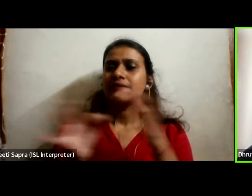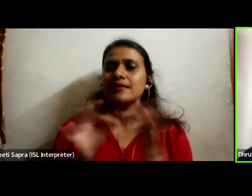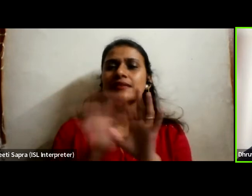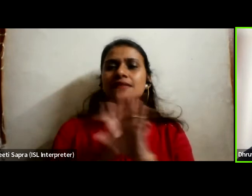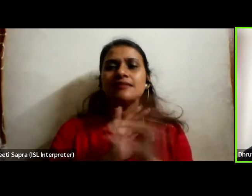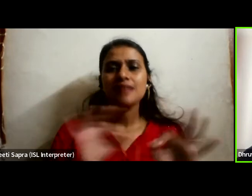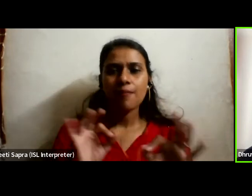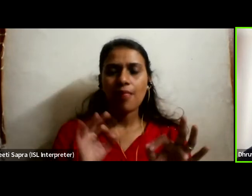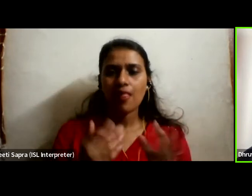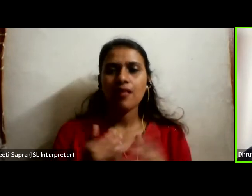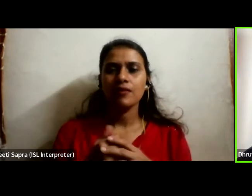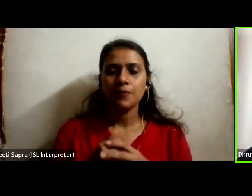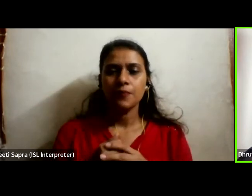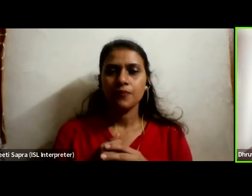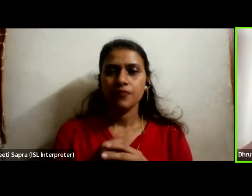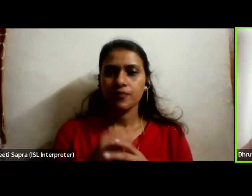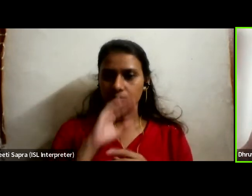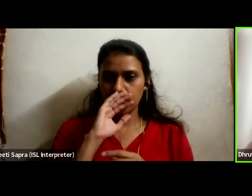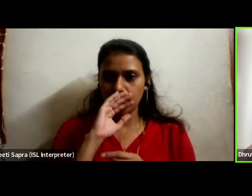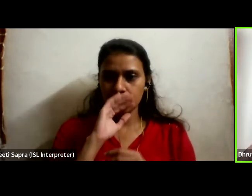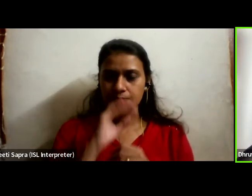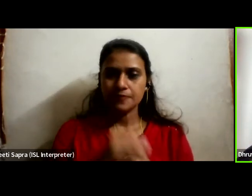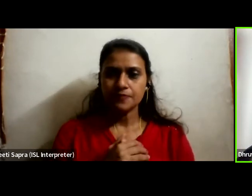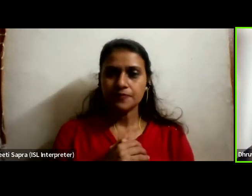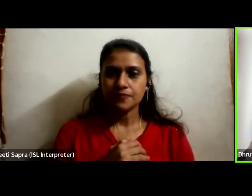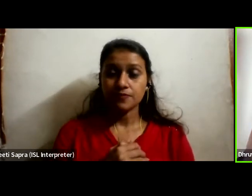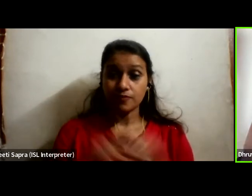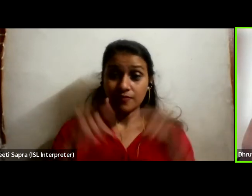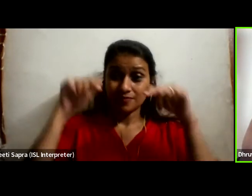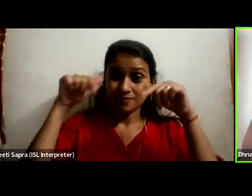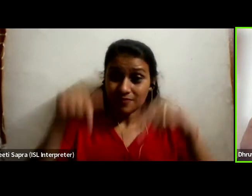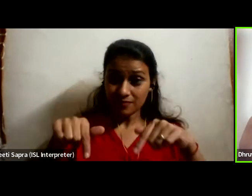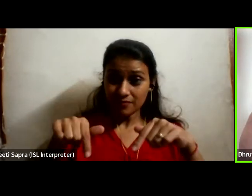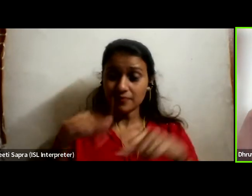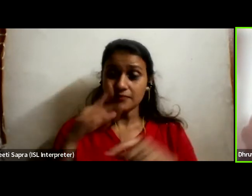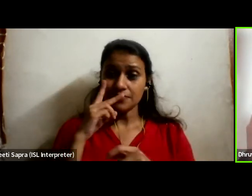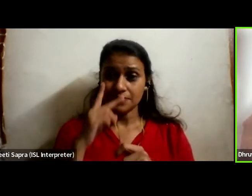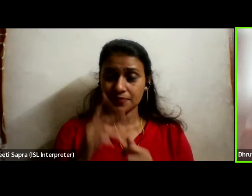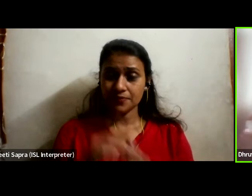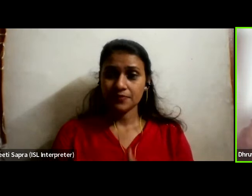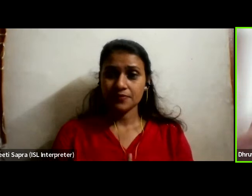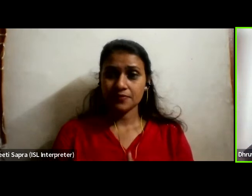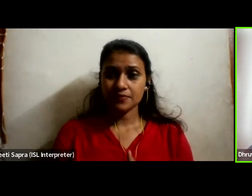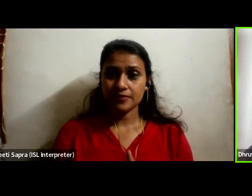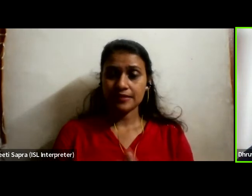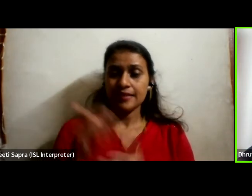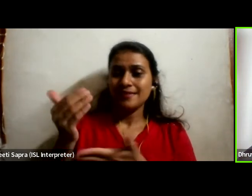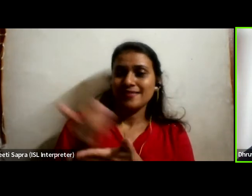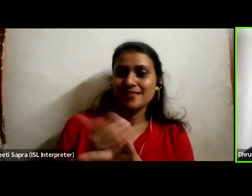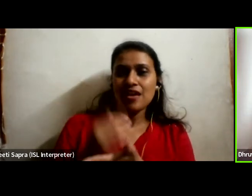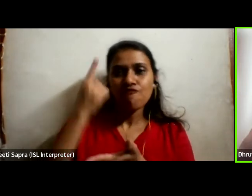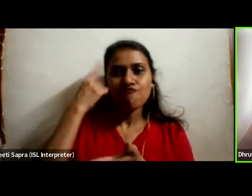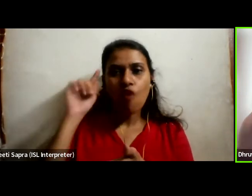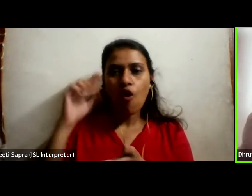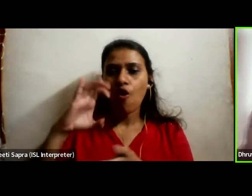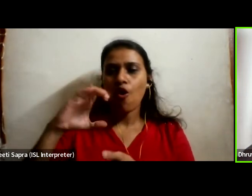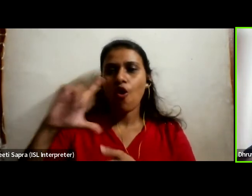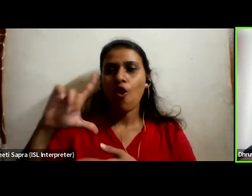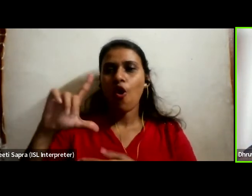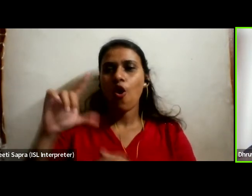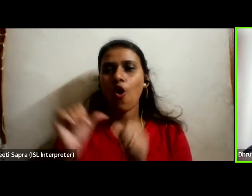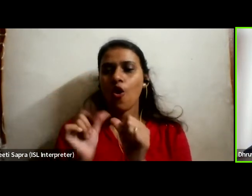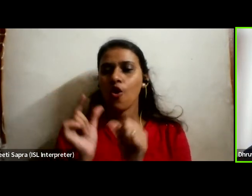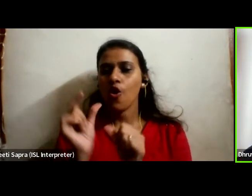prohibited directly. Now, over here, sort of save for clause has been made to allow